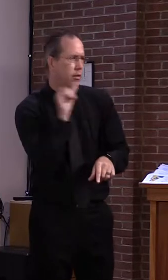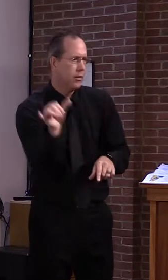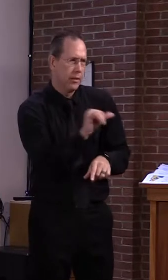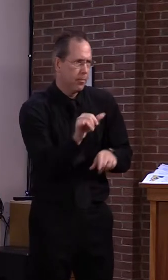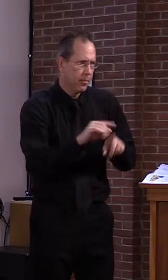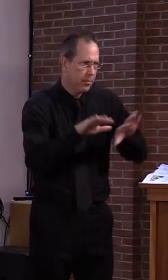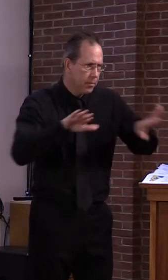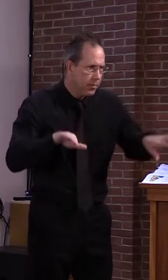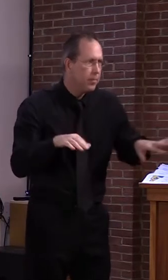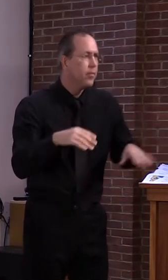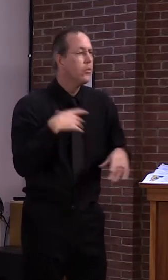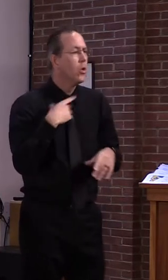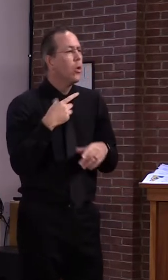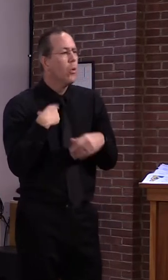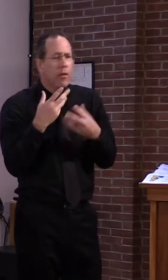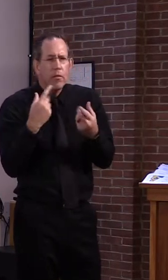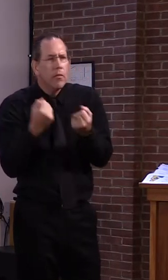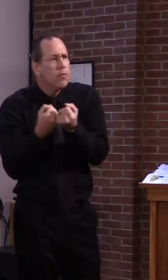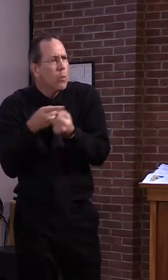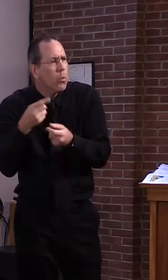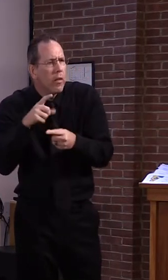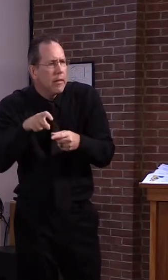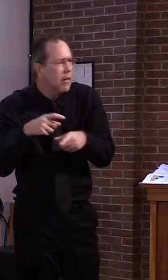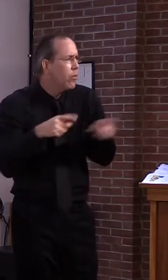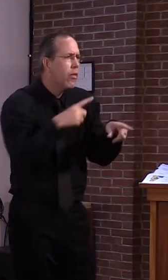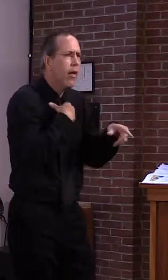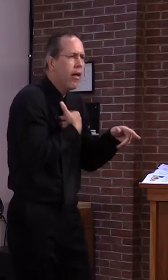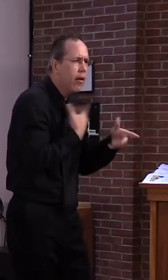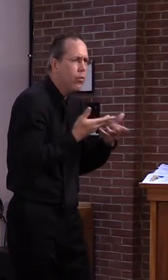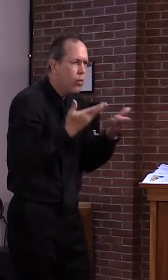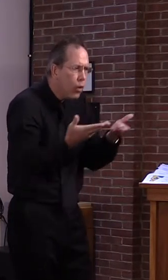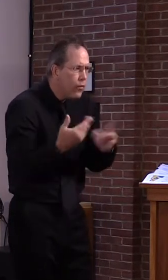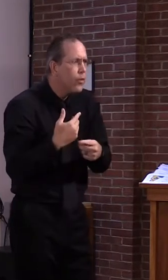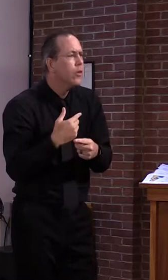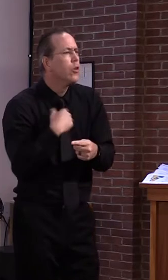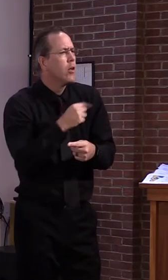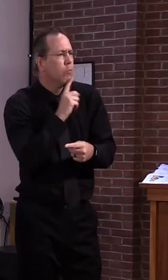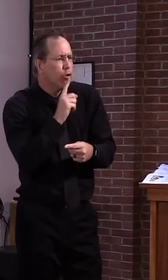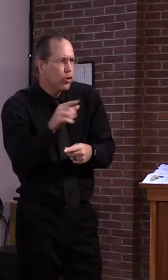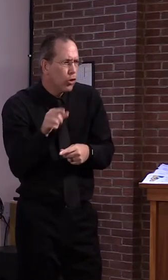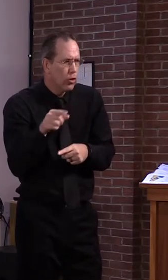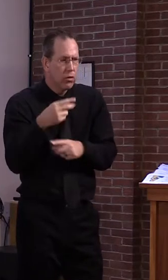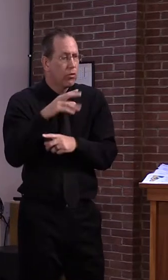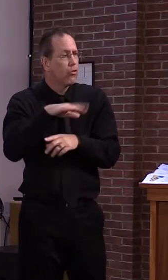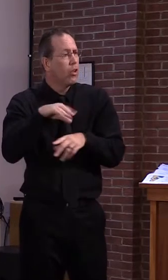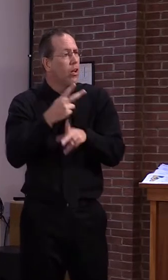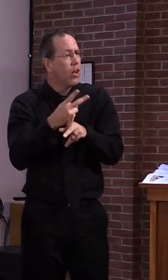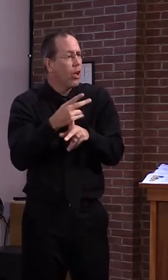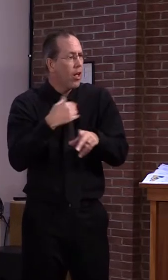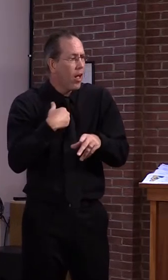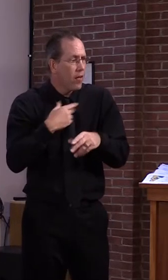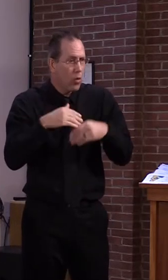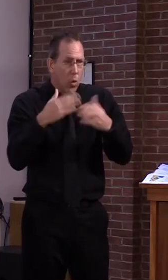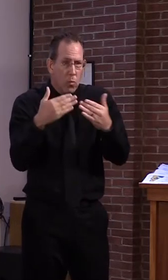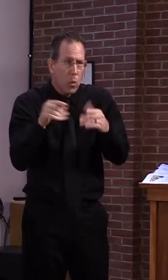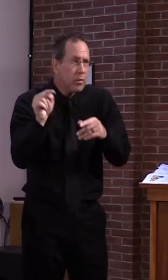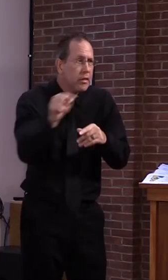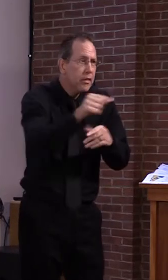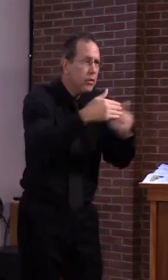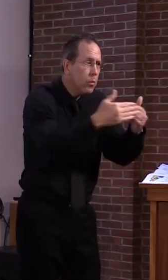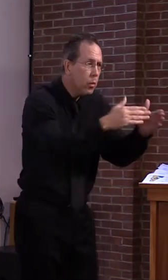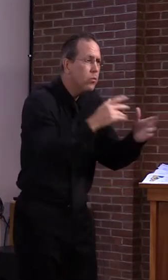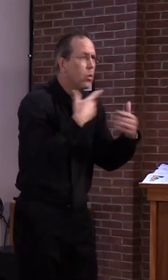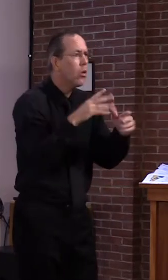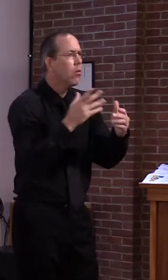with childcare and making sure that childcare has been available throughout the pandemic, as well as opening